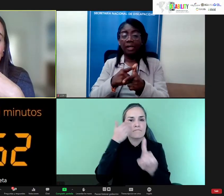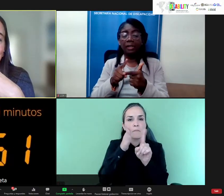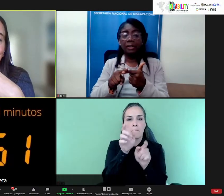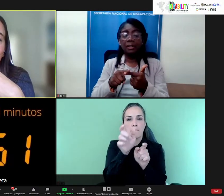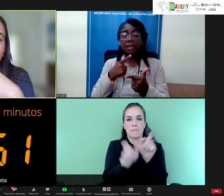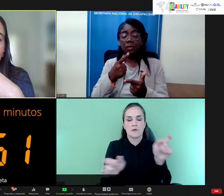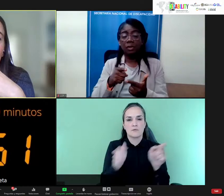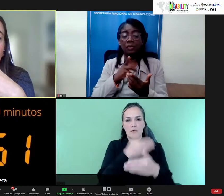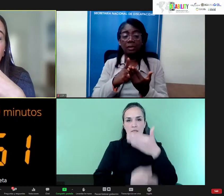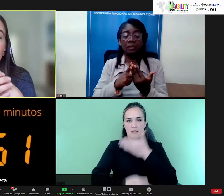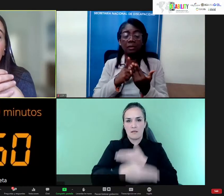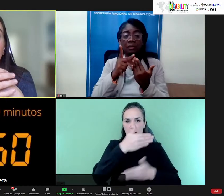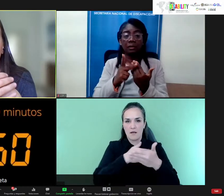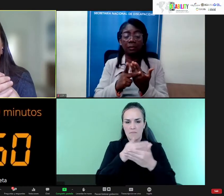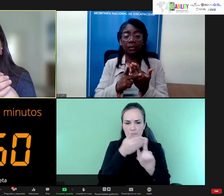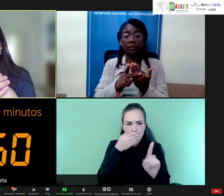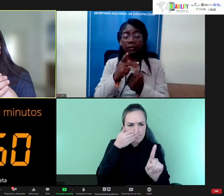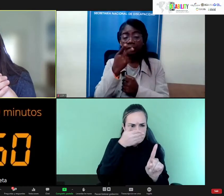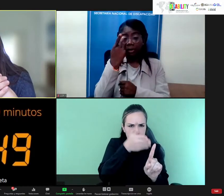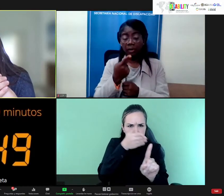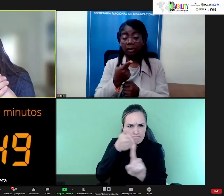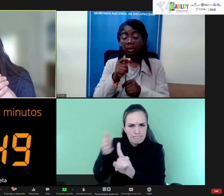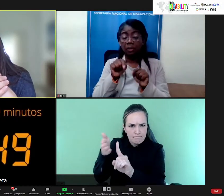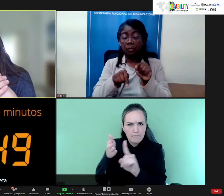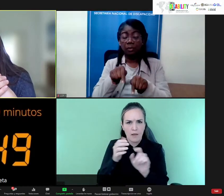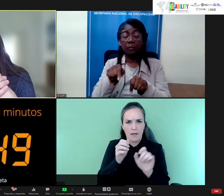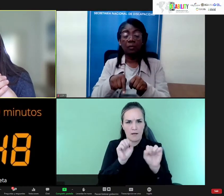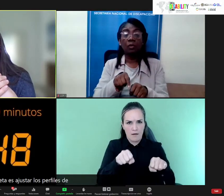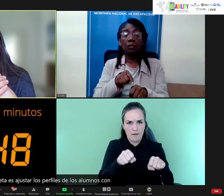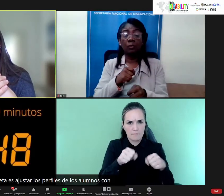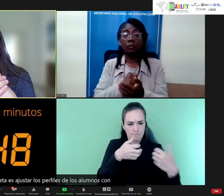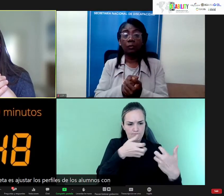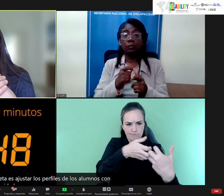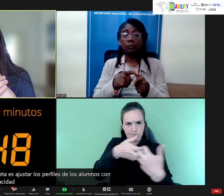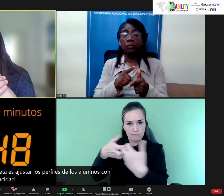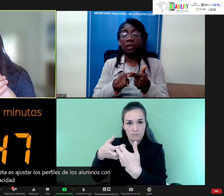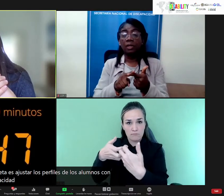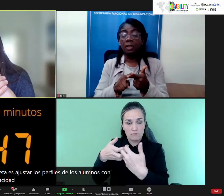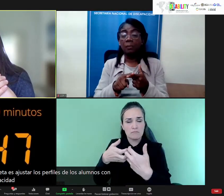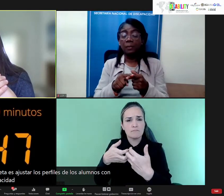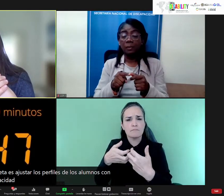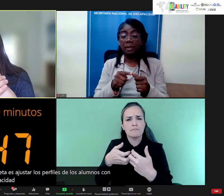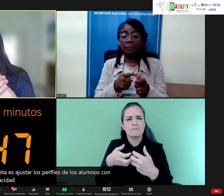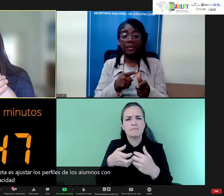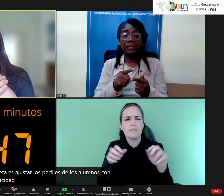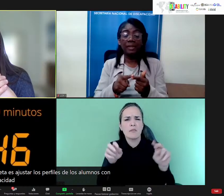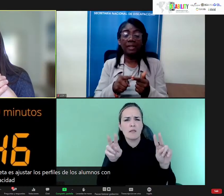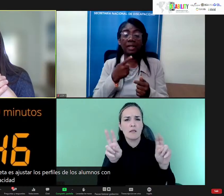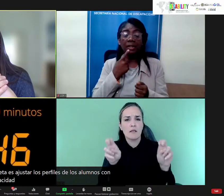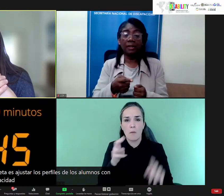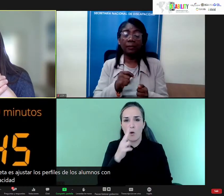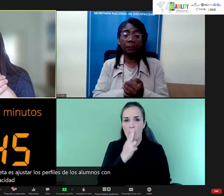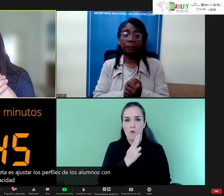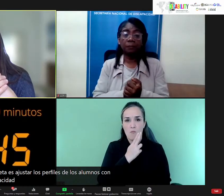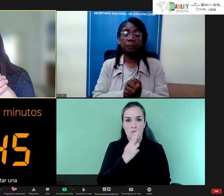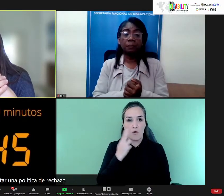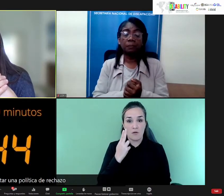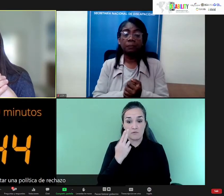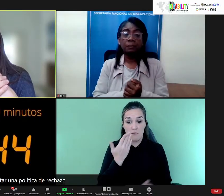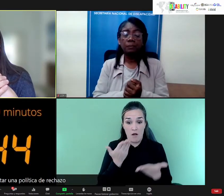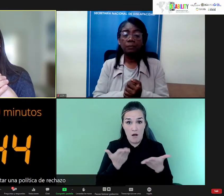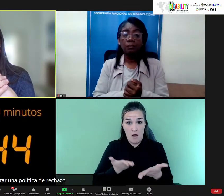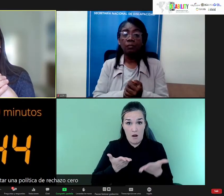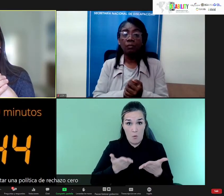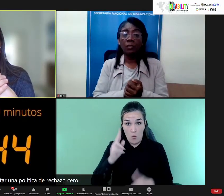education also working on the inclusion of persons with disabilities and regarding civil rights